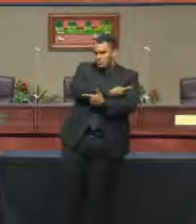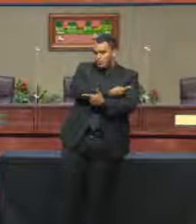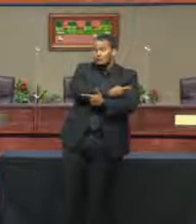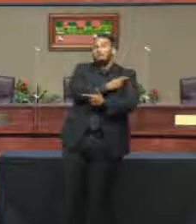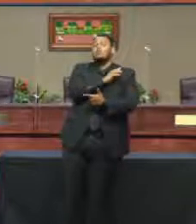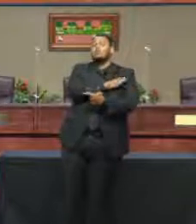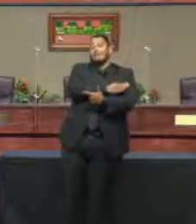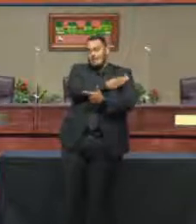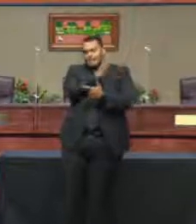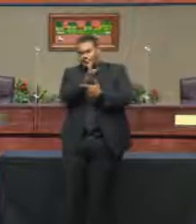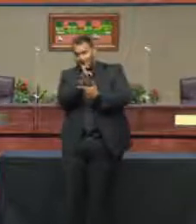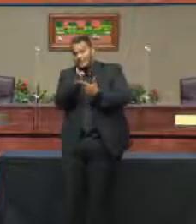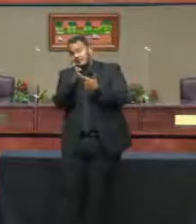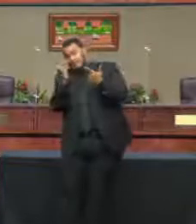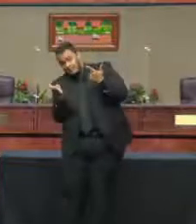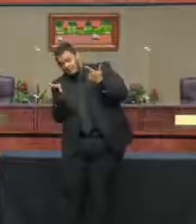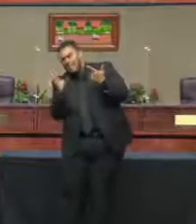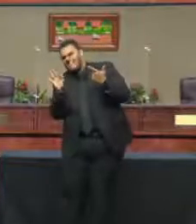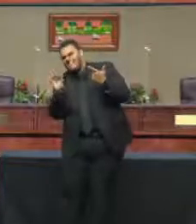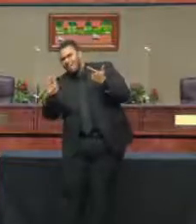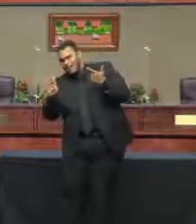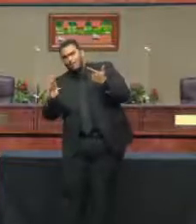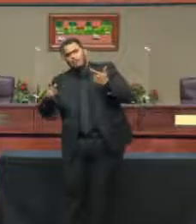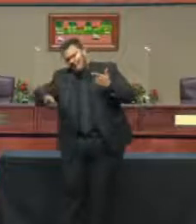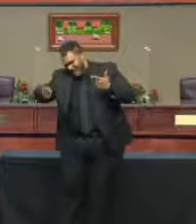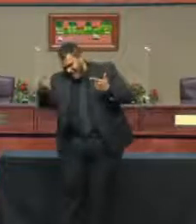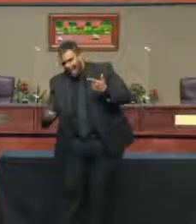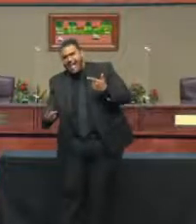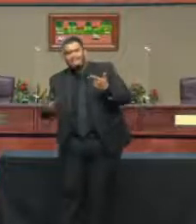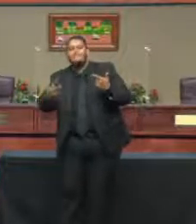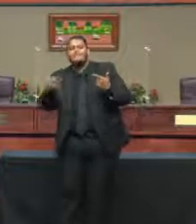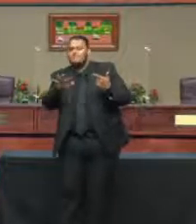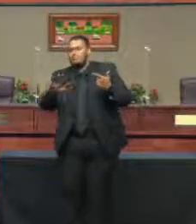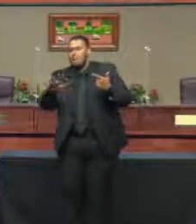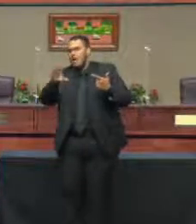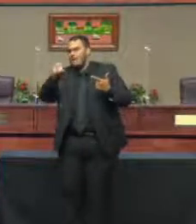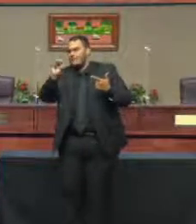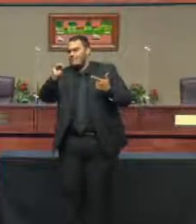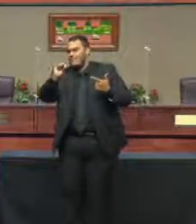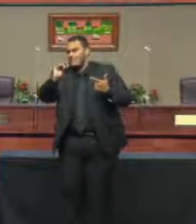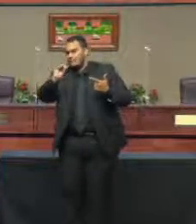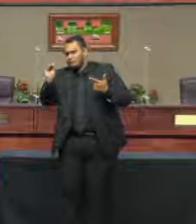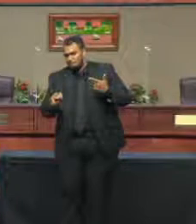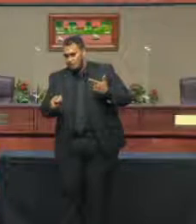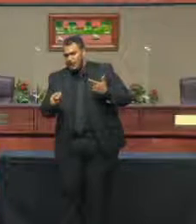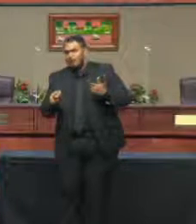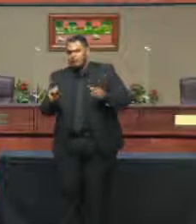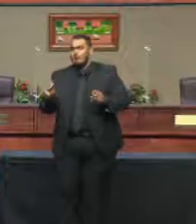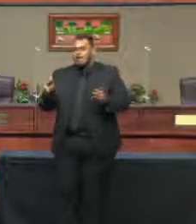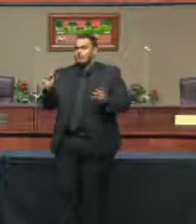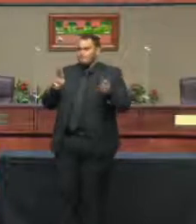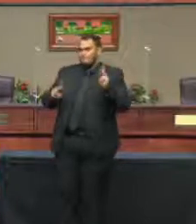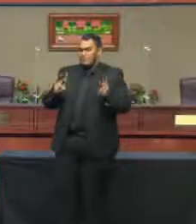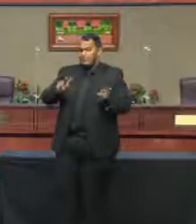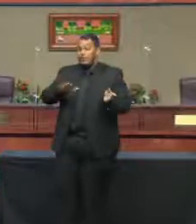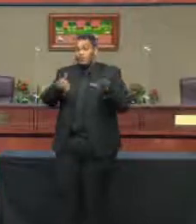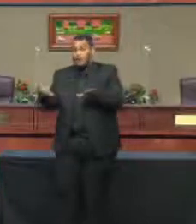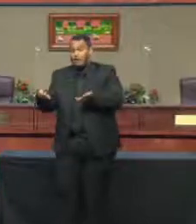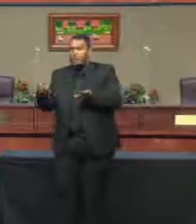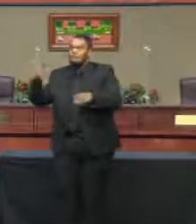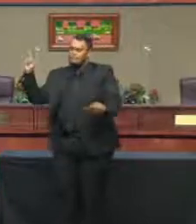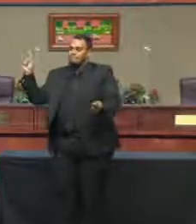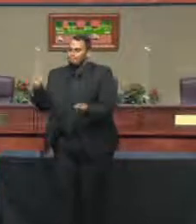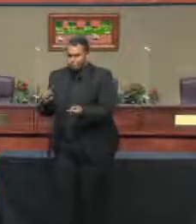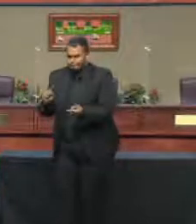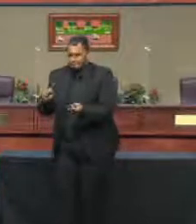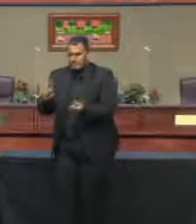February, dropped to half, approximately 50% of the month before. And then this month, we are